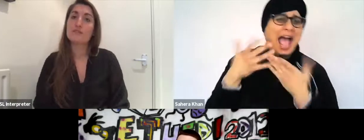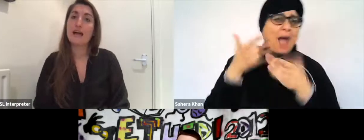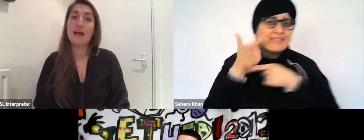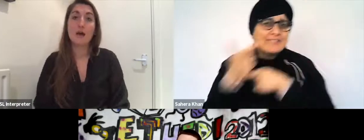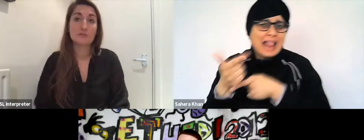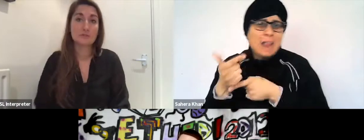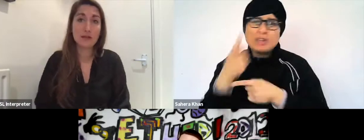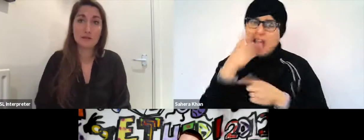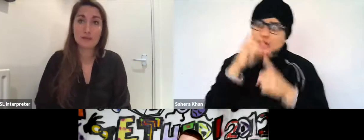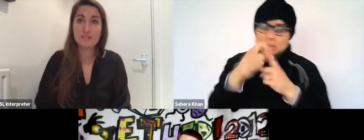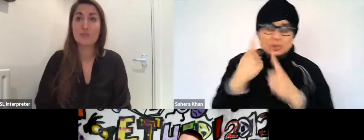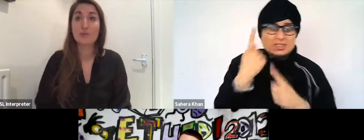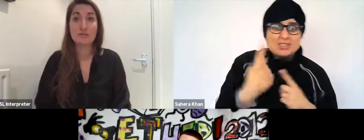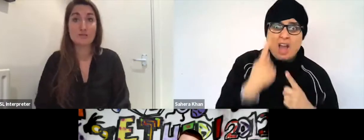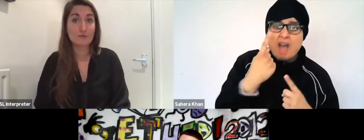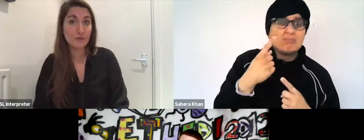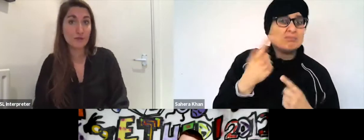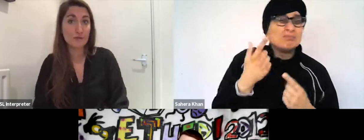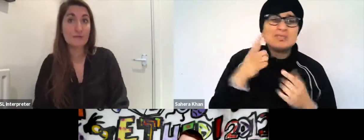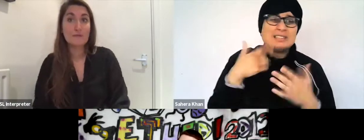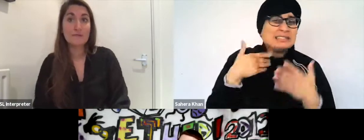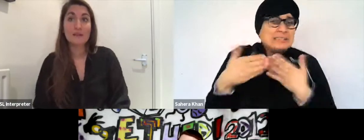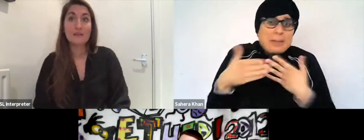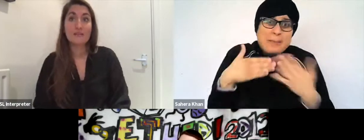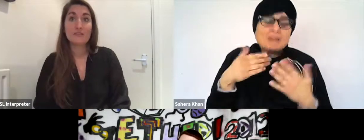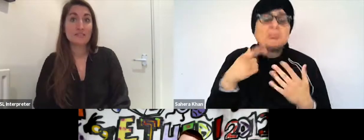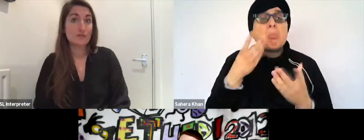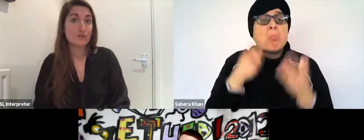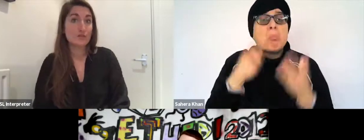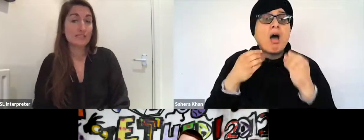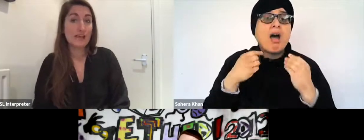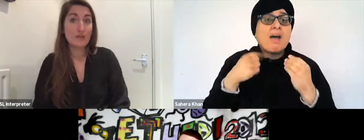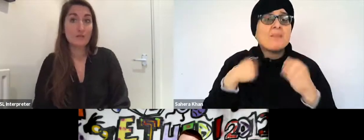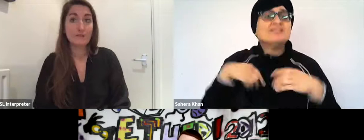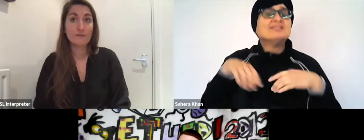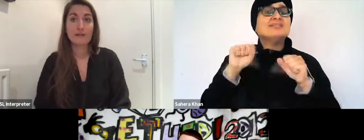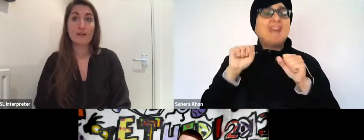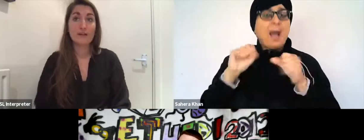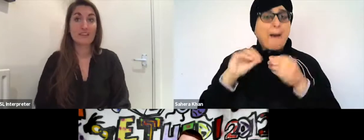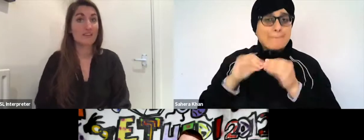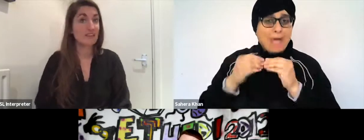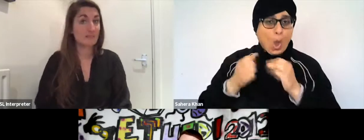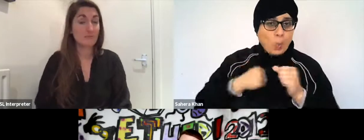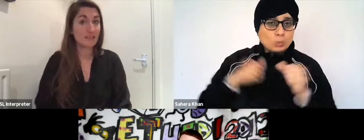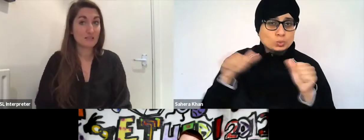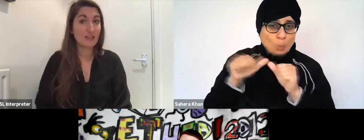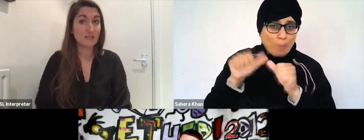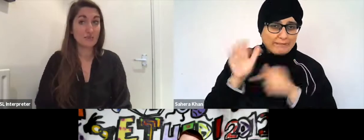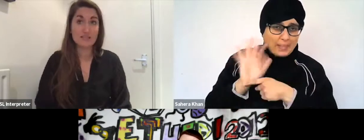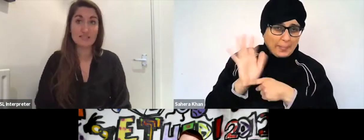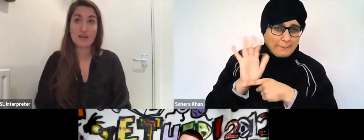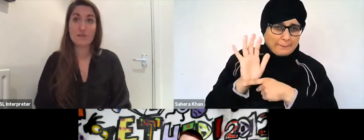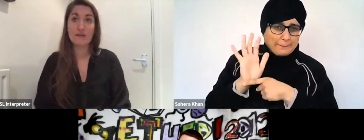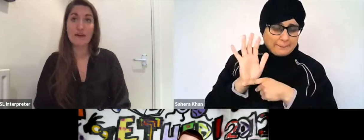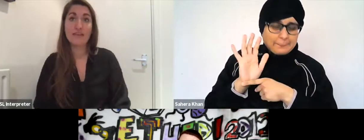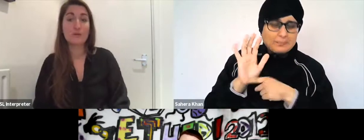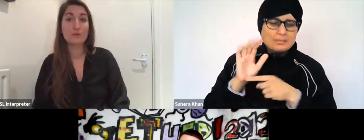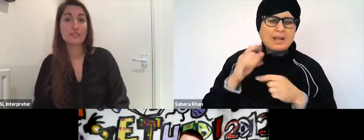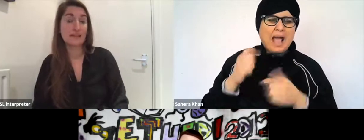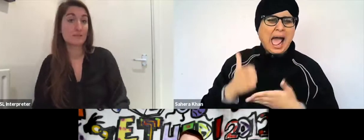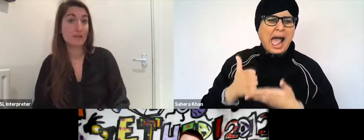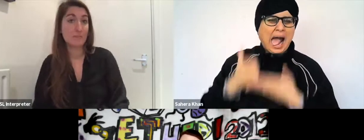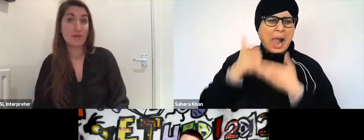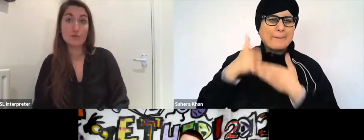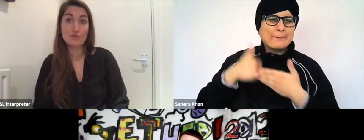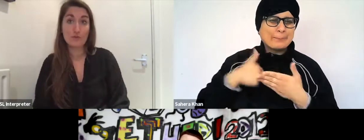involved in that, how to write, for example, how to film, things that you can do yourself, and learning that doesn't matter, you can do it yourself. And then